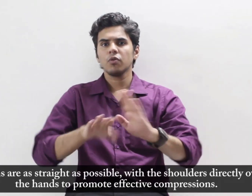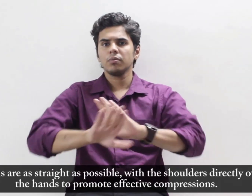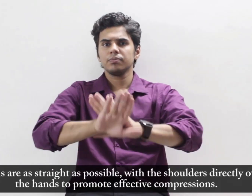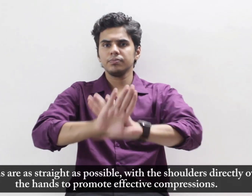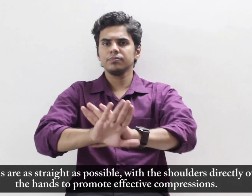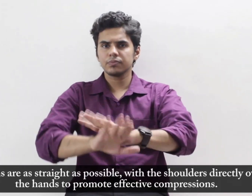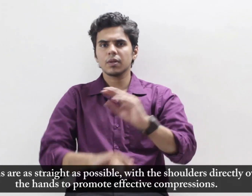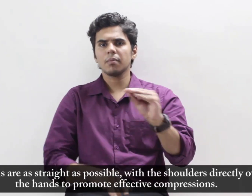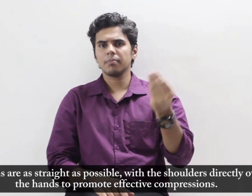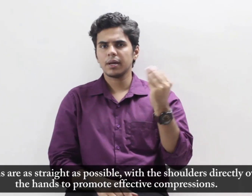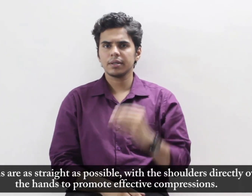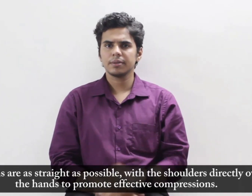compressions.